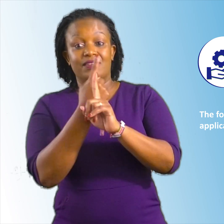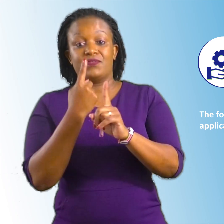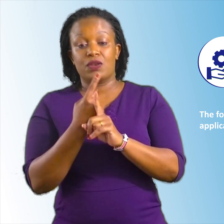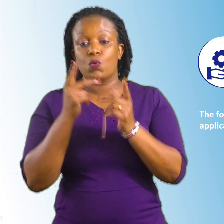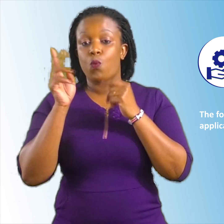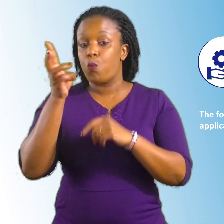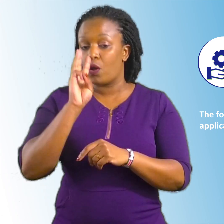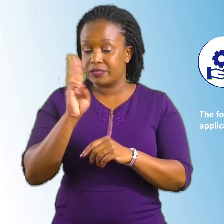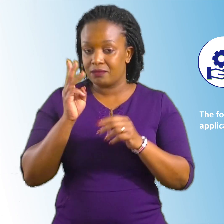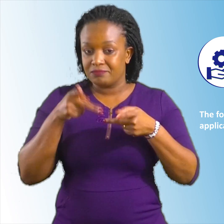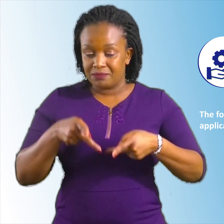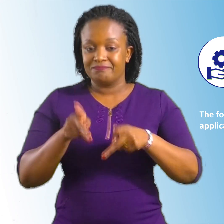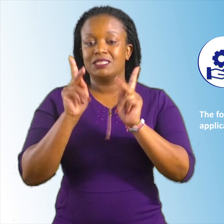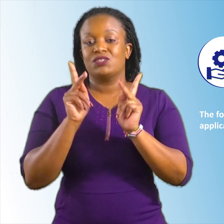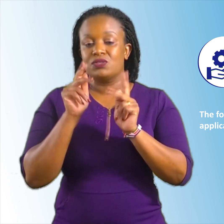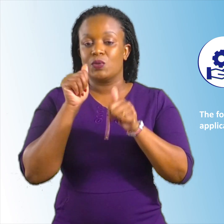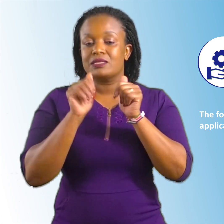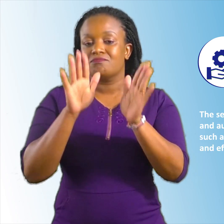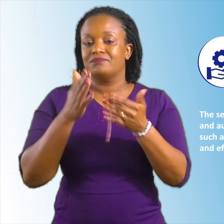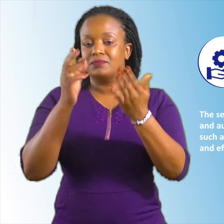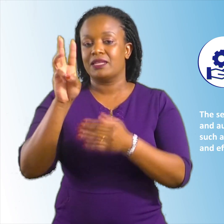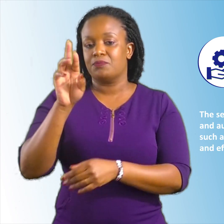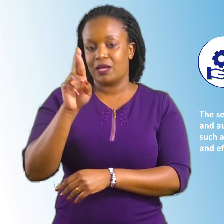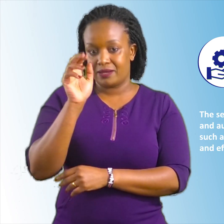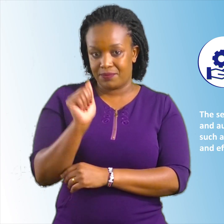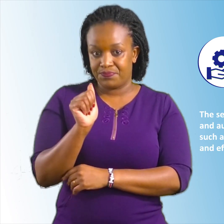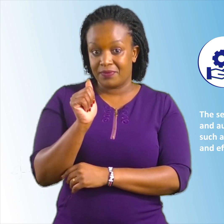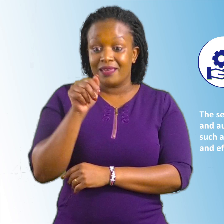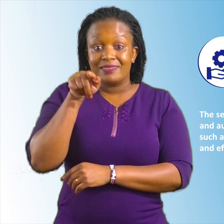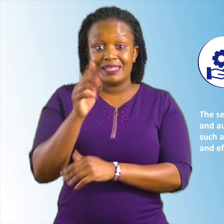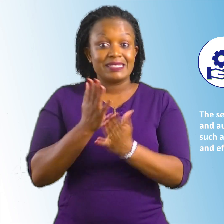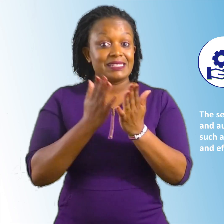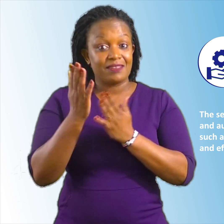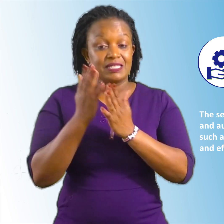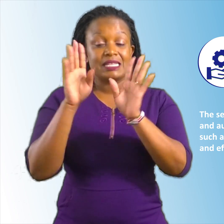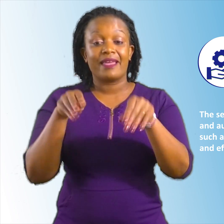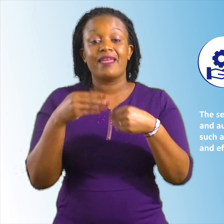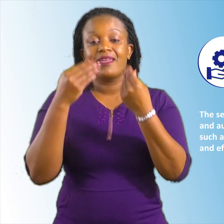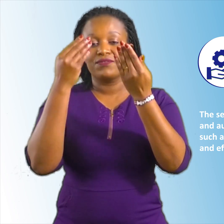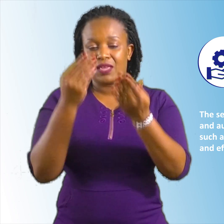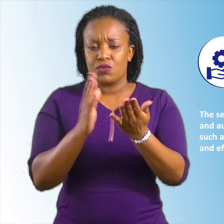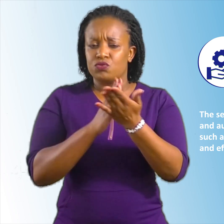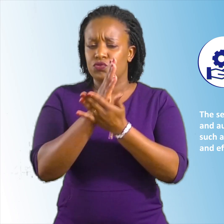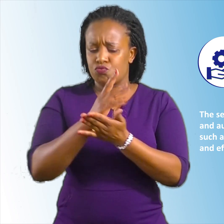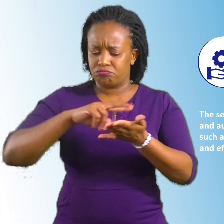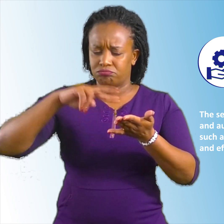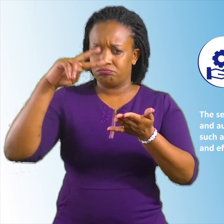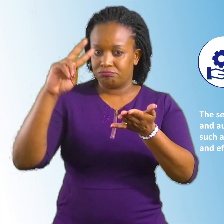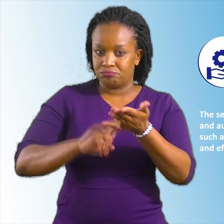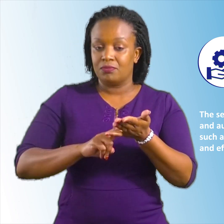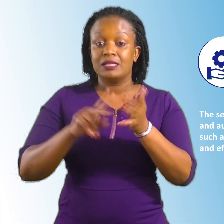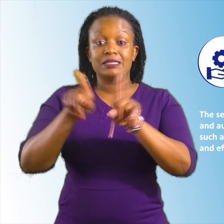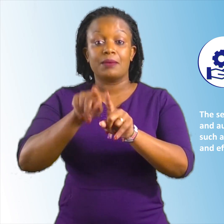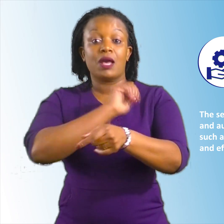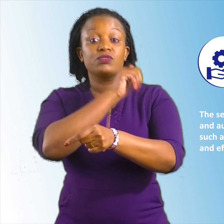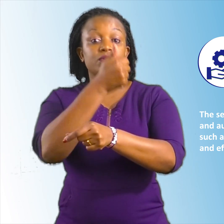permit applications offered by WRA. The service rendered is to apply for a verification and